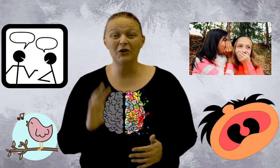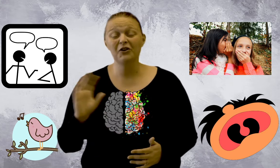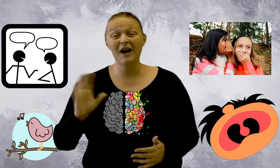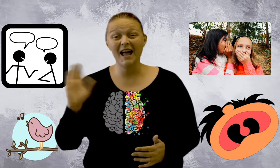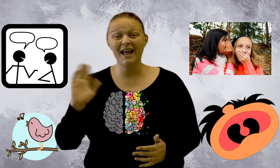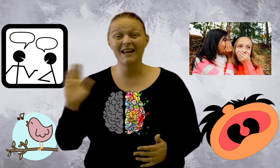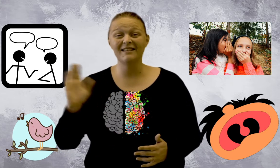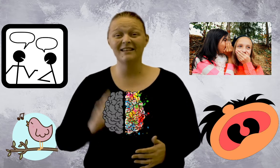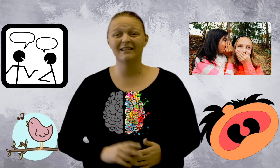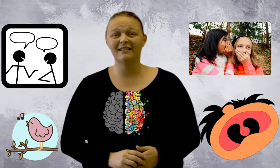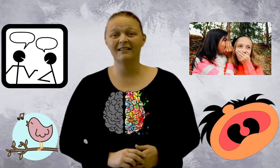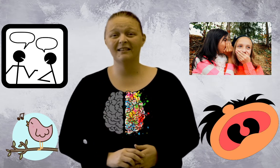you're doing great.